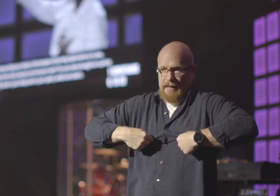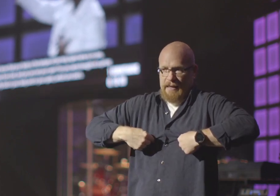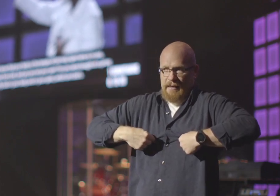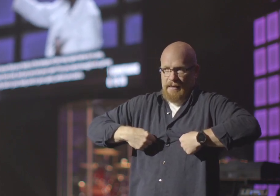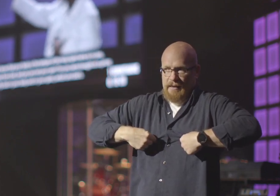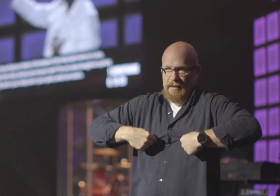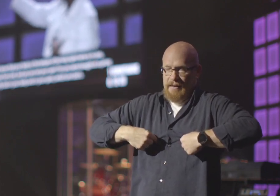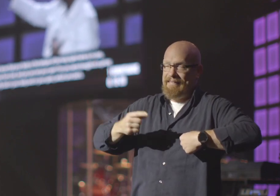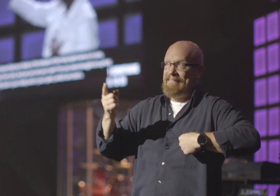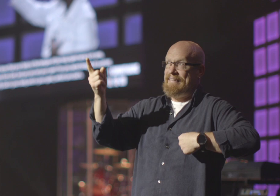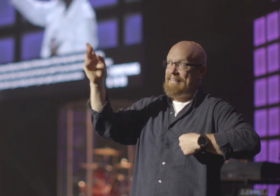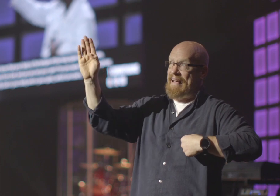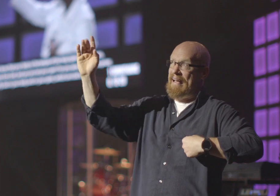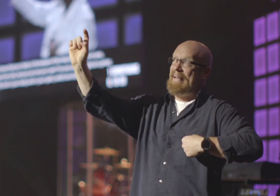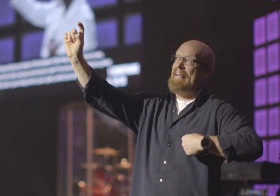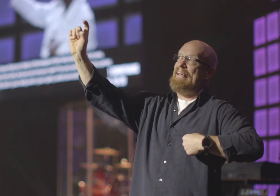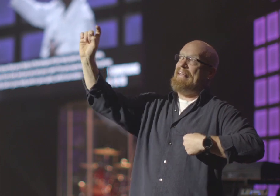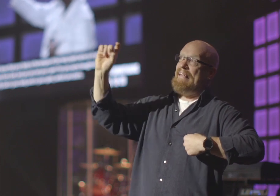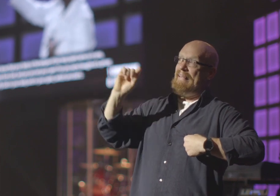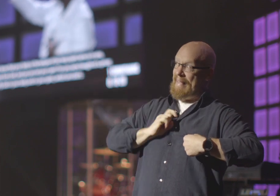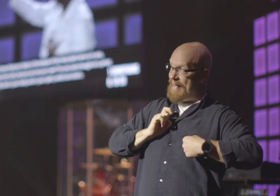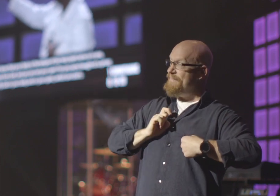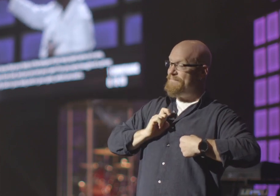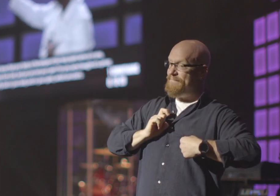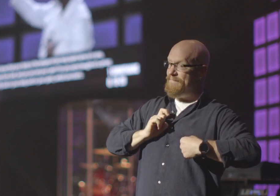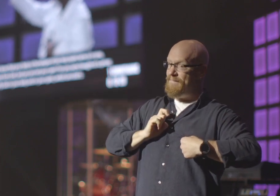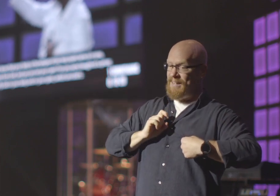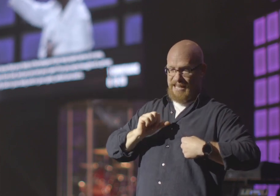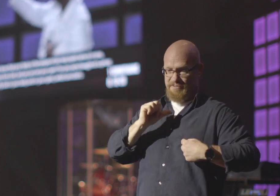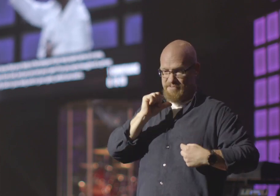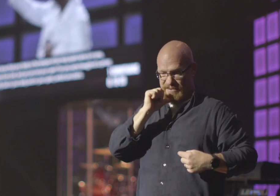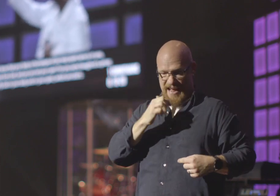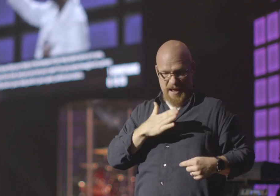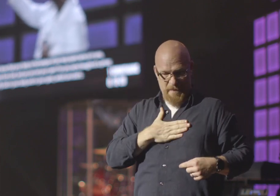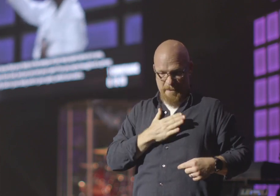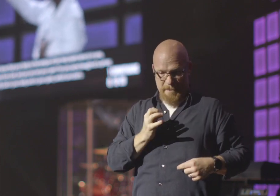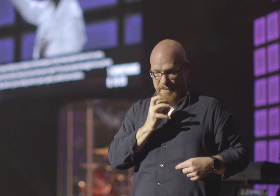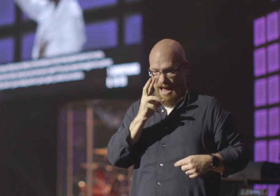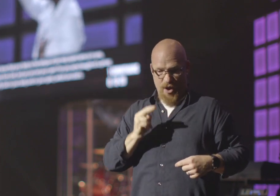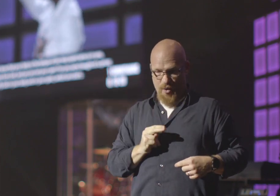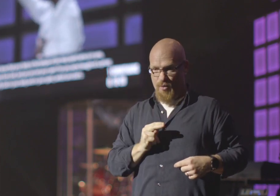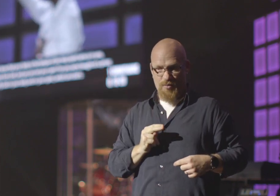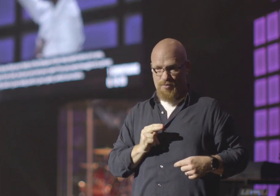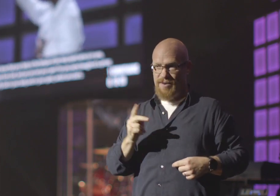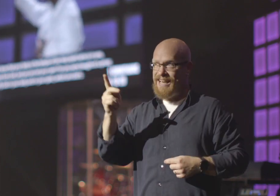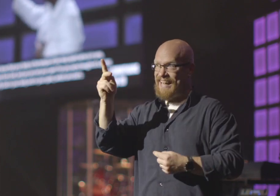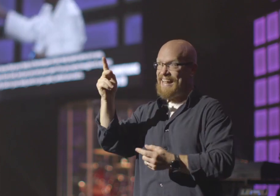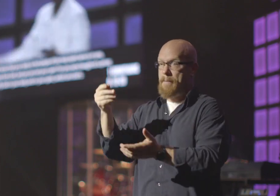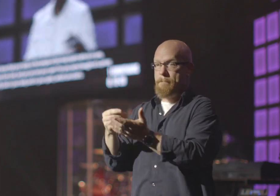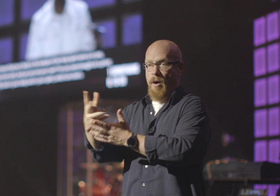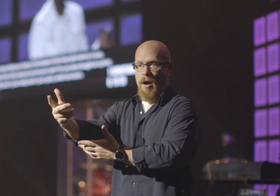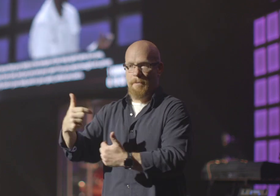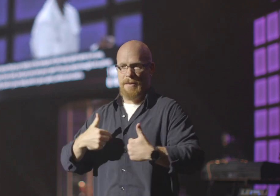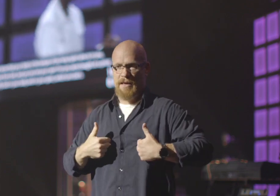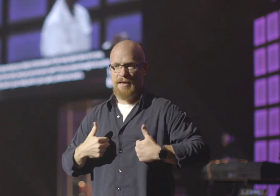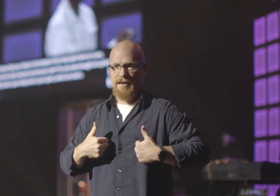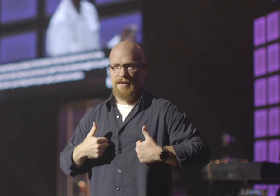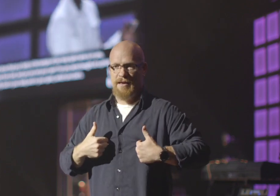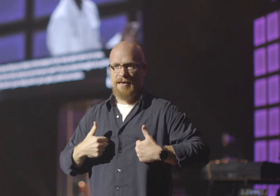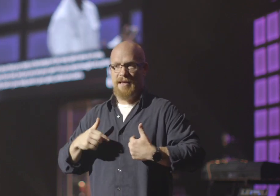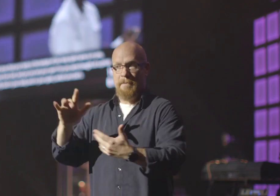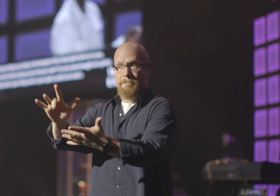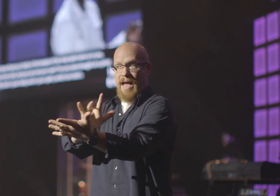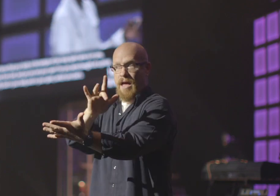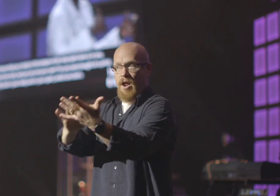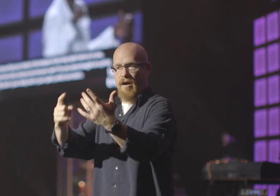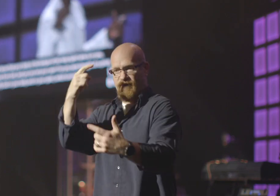have from God, and you are what? You're not your own, for you were bought at a what? Oh, that's so you've been